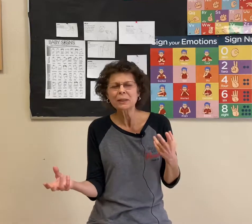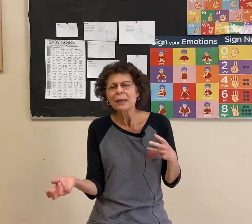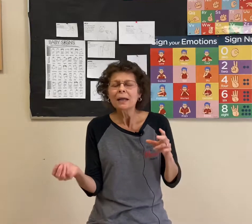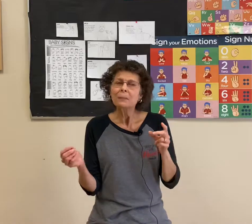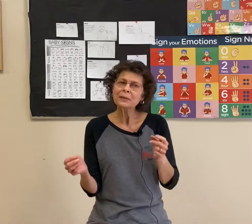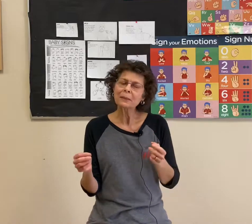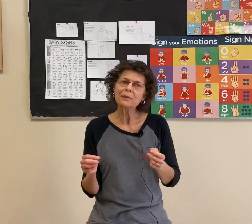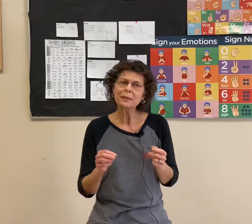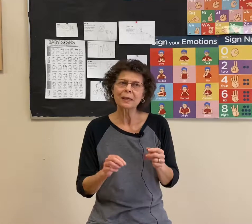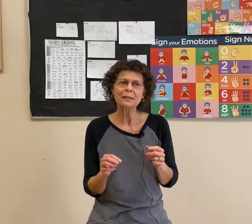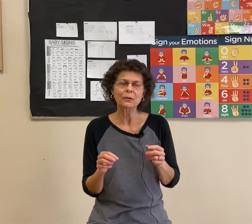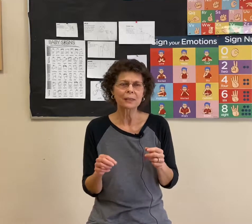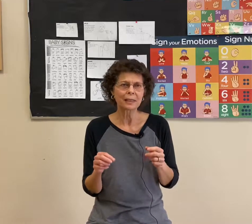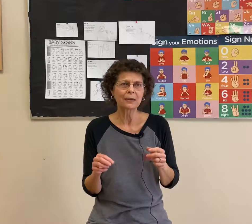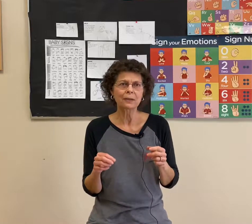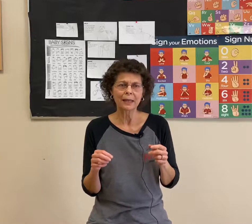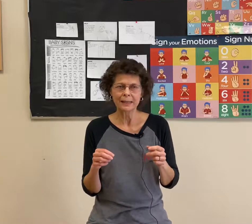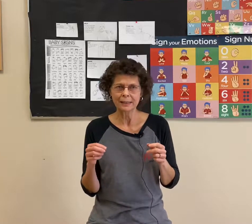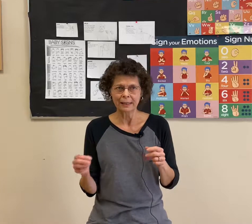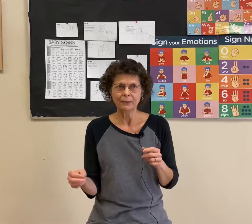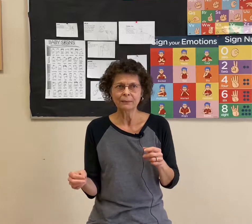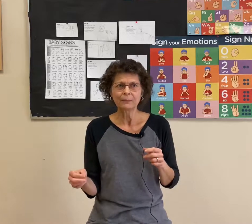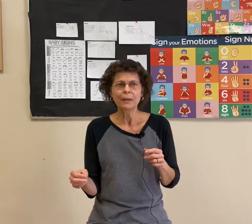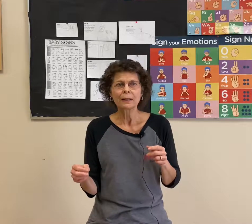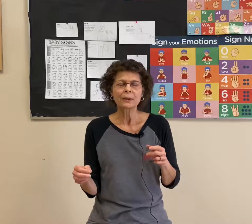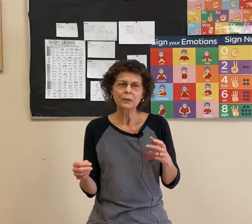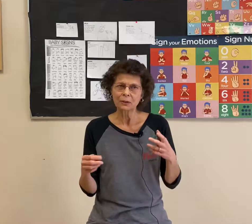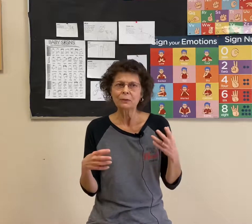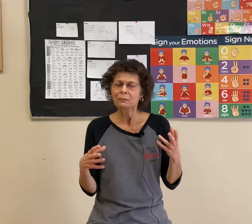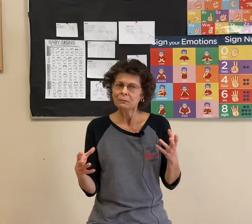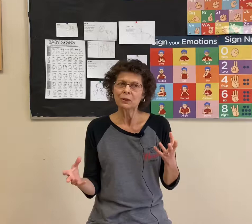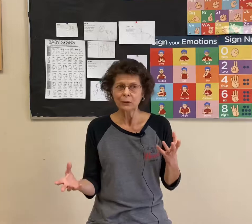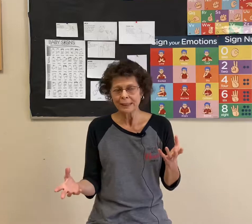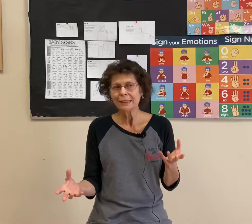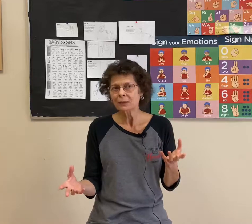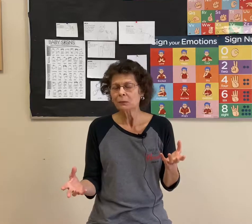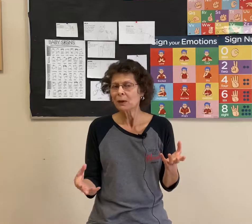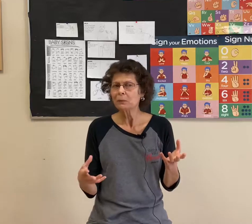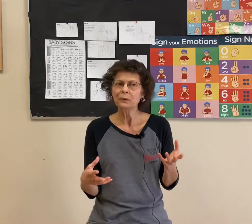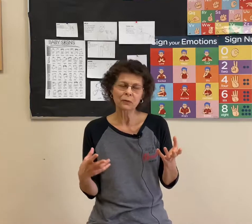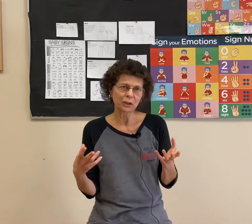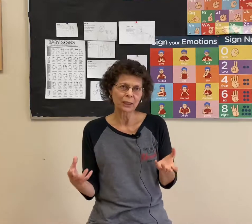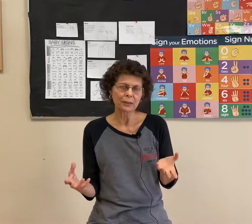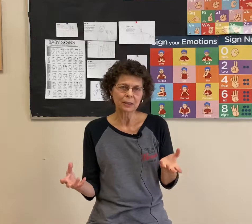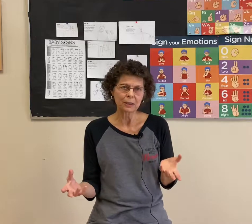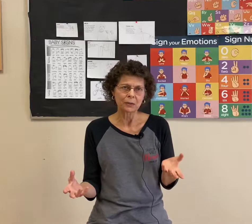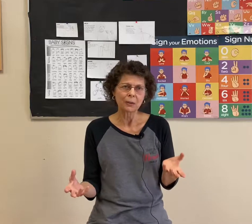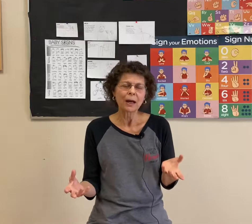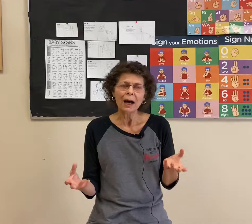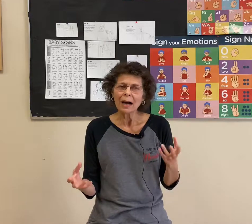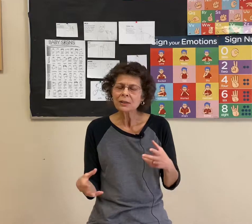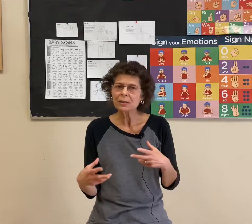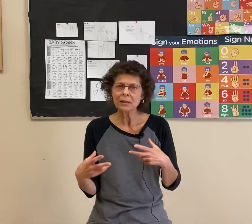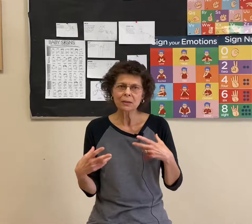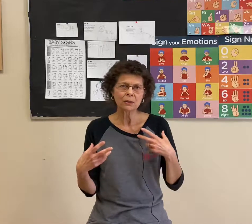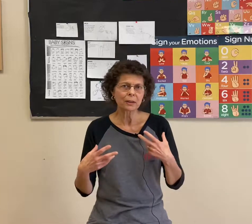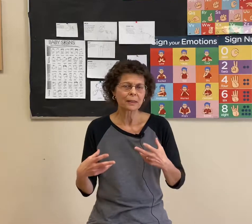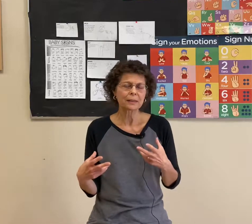but some of the signs aren't exactly ASL. They're easier probably for the child to do. I just like using ESL because